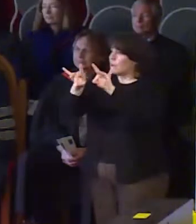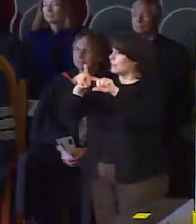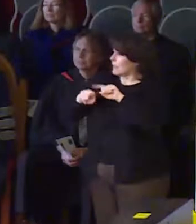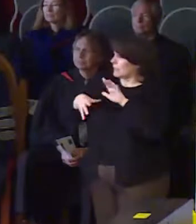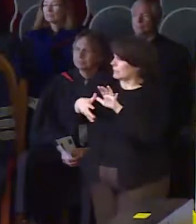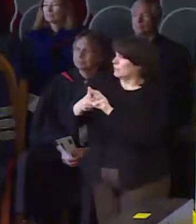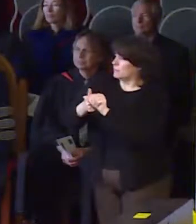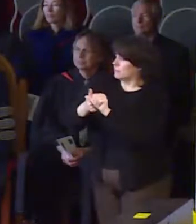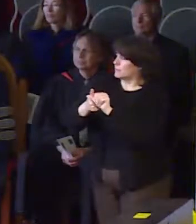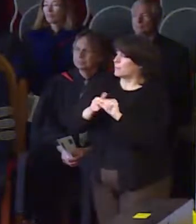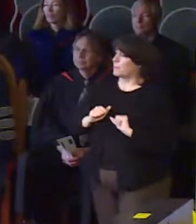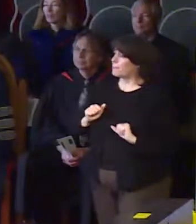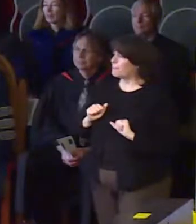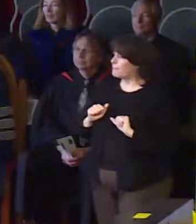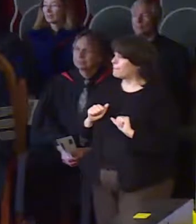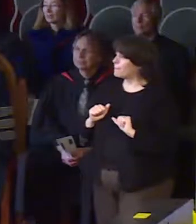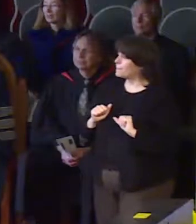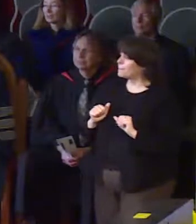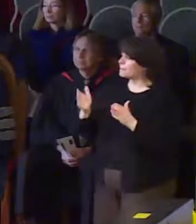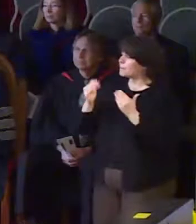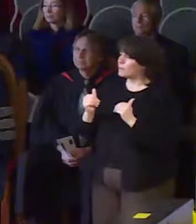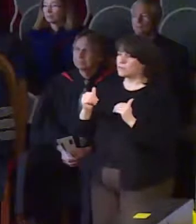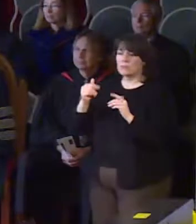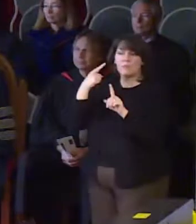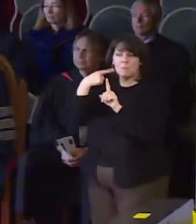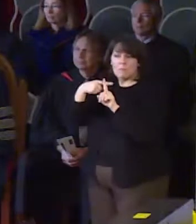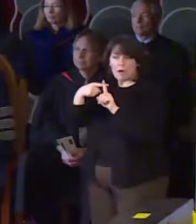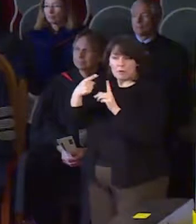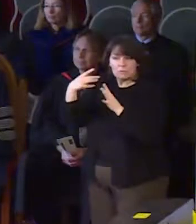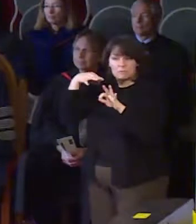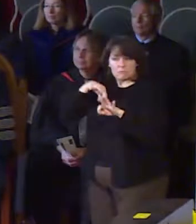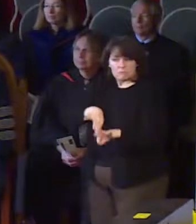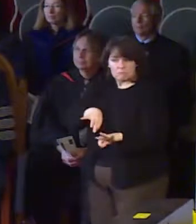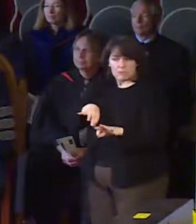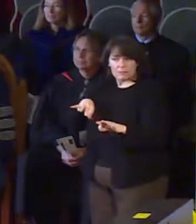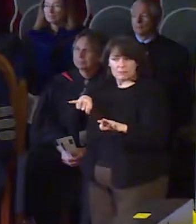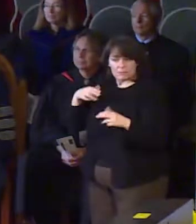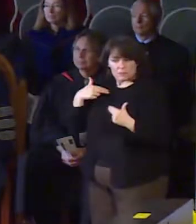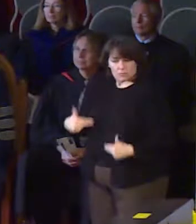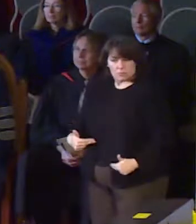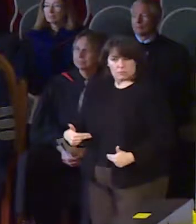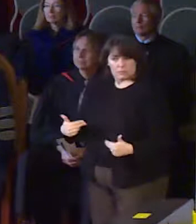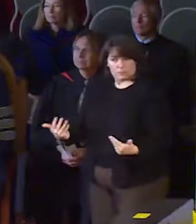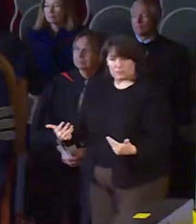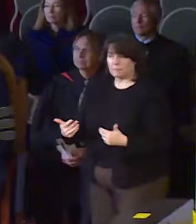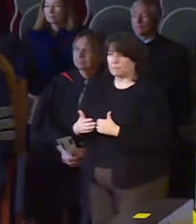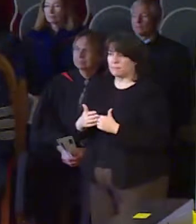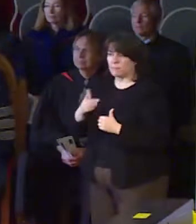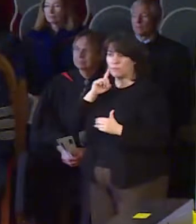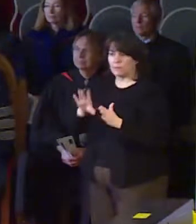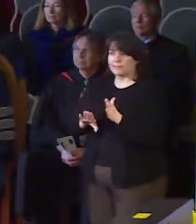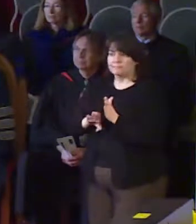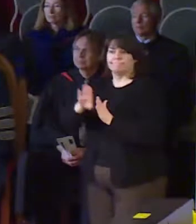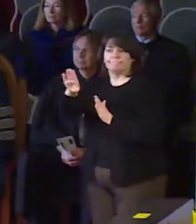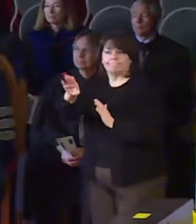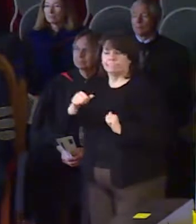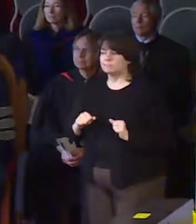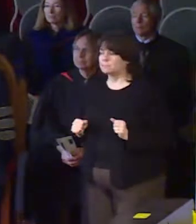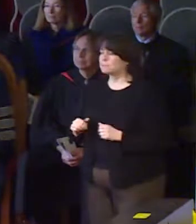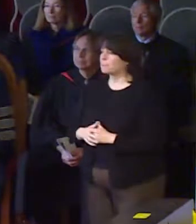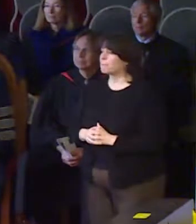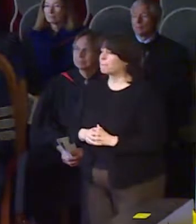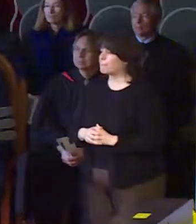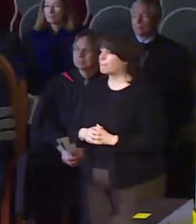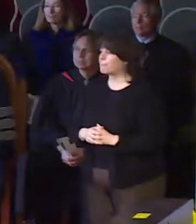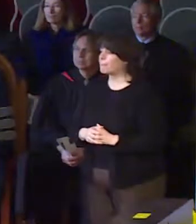with. So what are the attributes of humans that will allow us to thrive in such dynamic times?